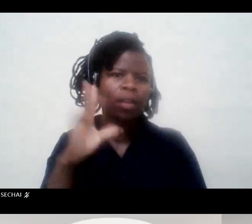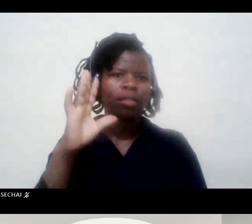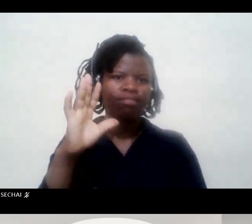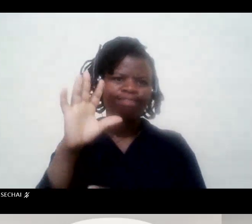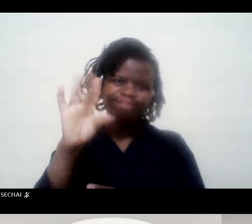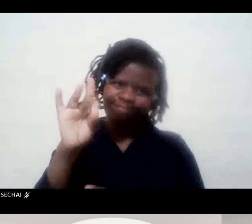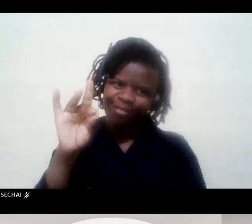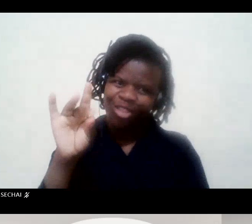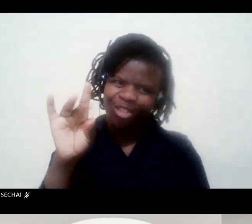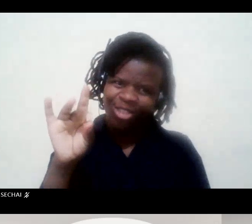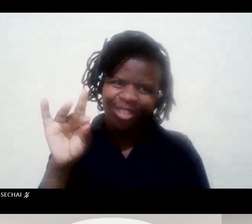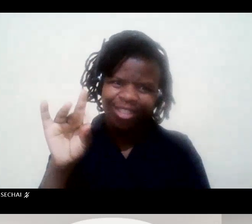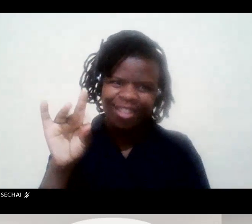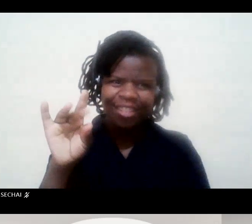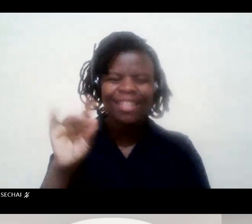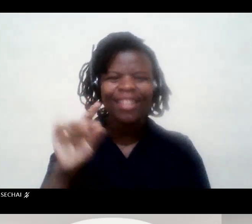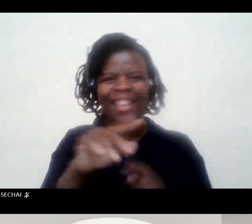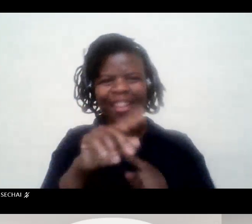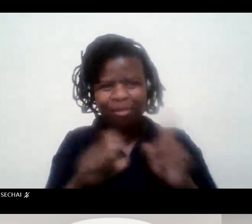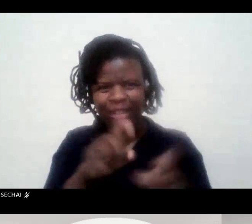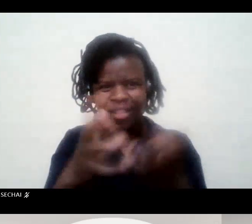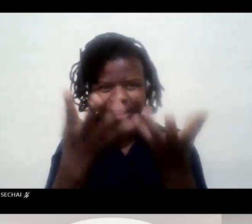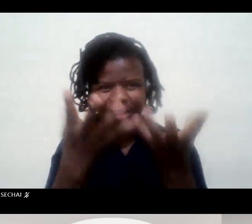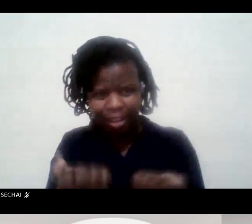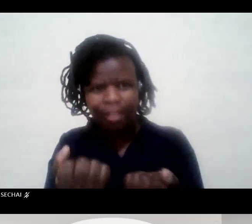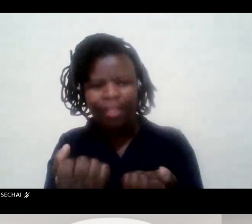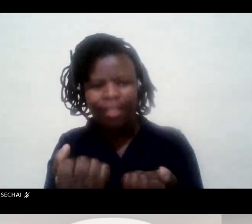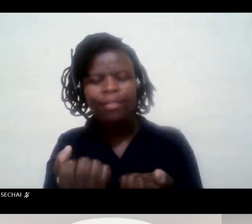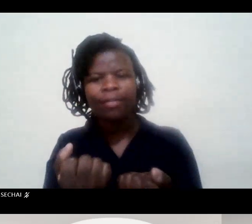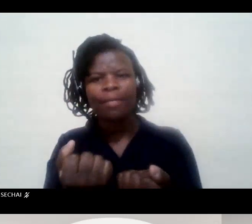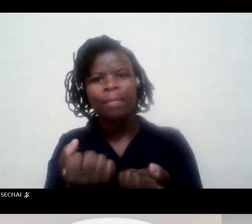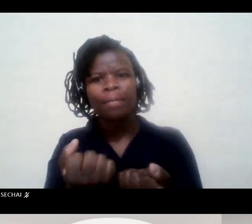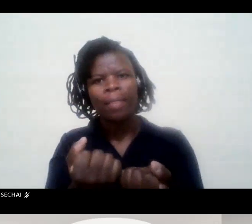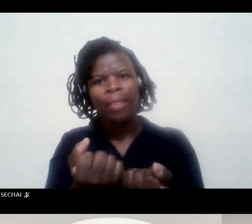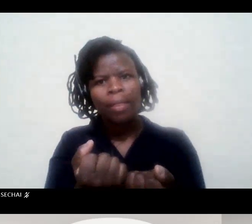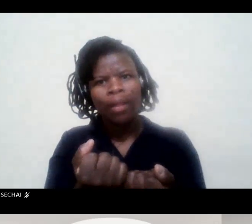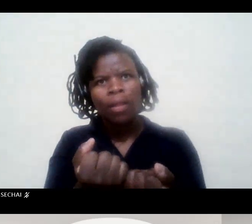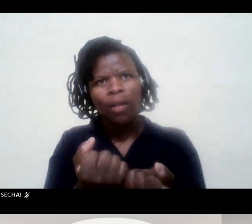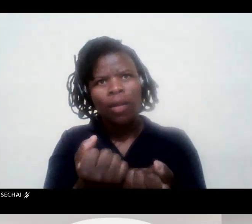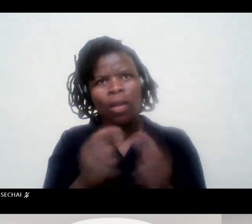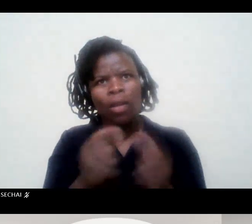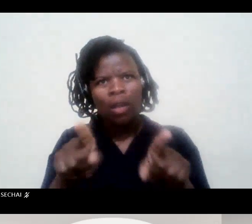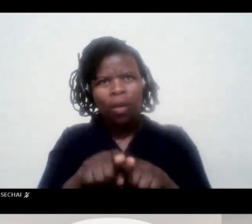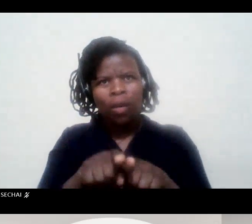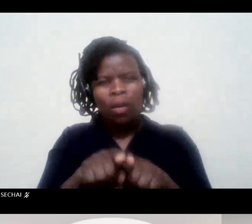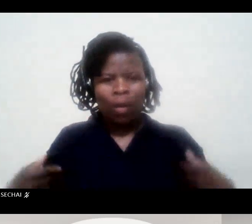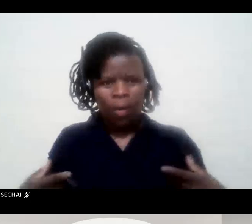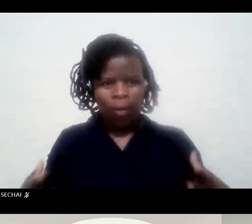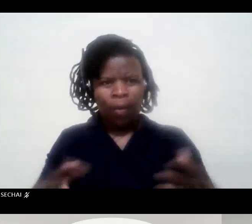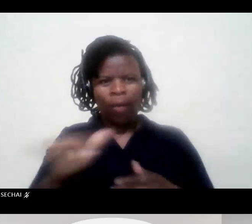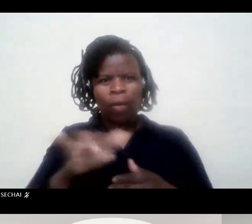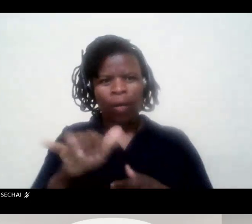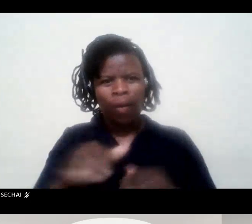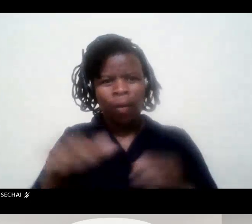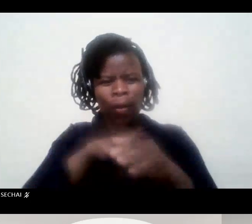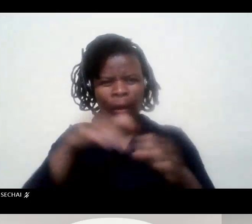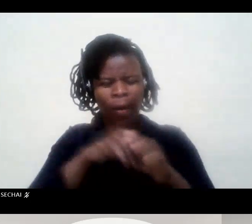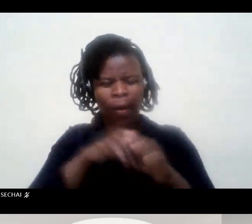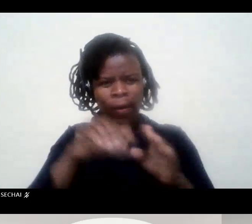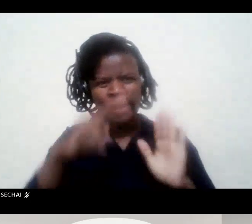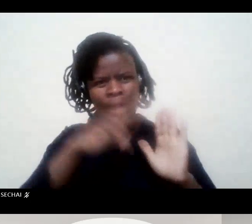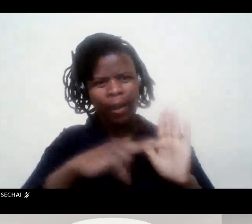have from hopefully you started engaging with some of the readings, activities. I see one or two reflections